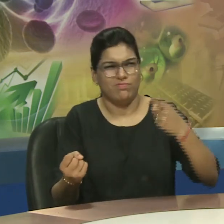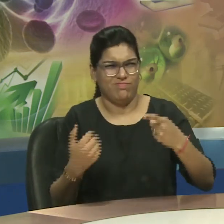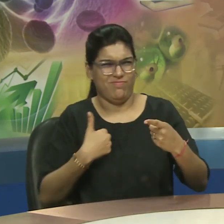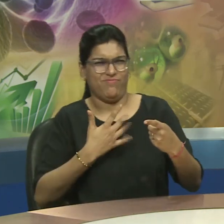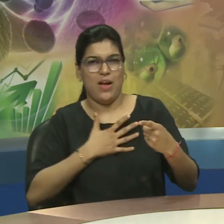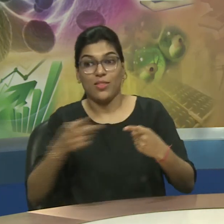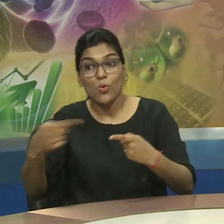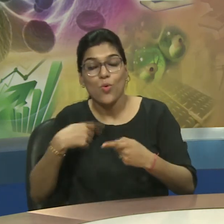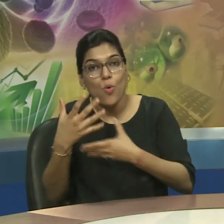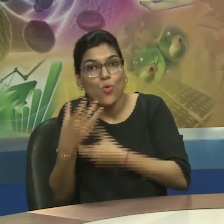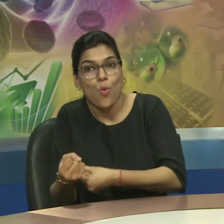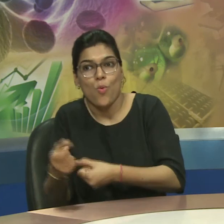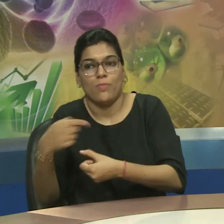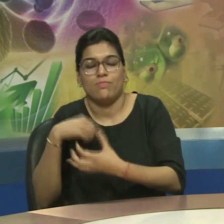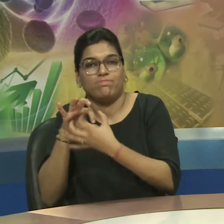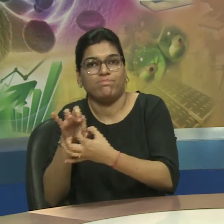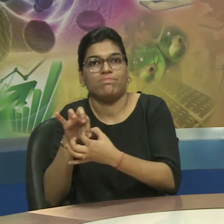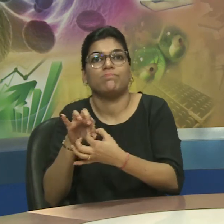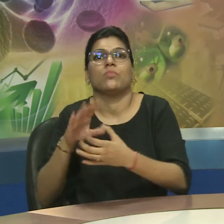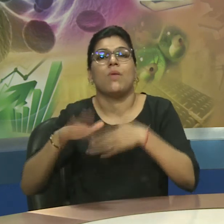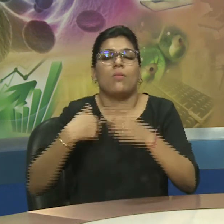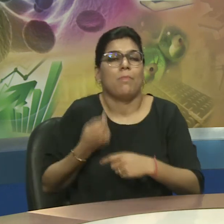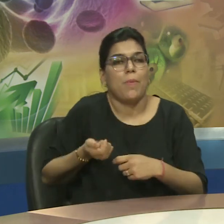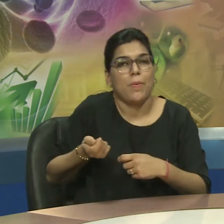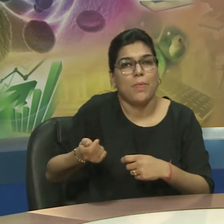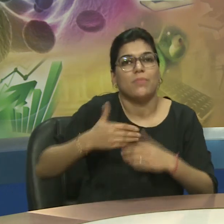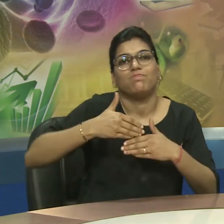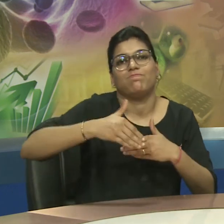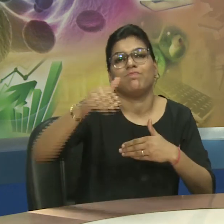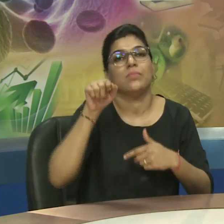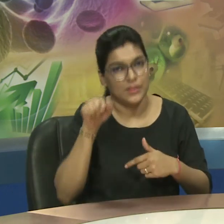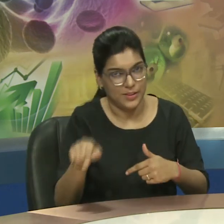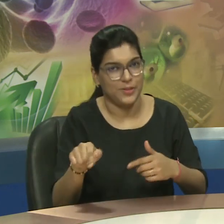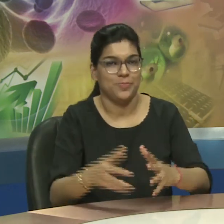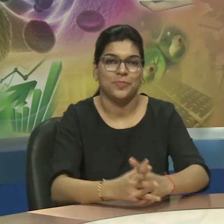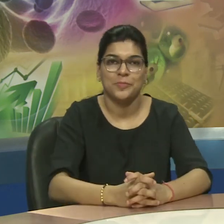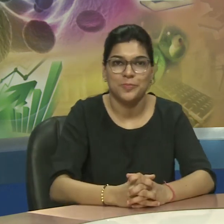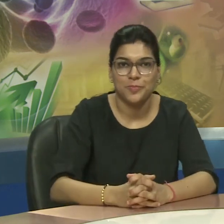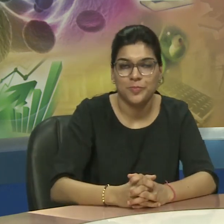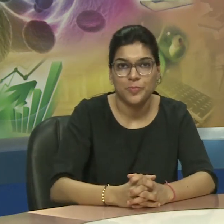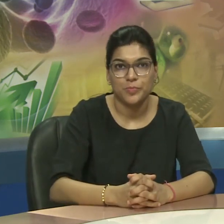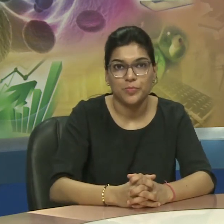and the insured, must disclose all the relevant information to each other.